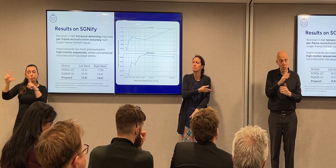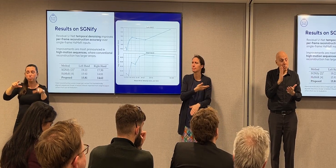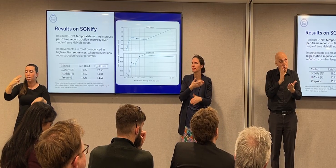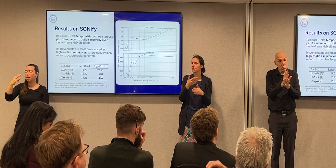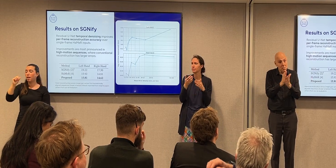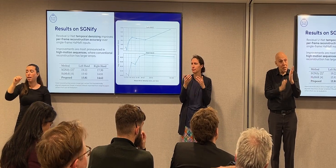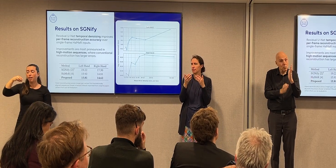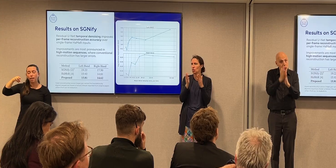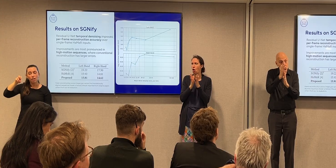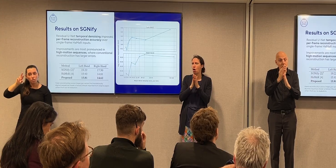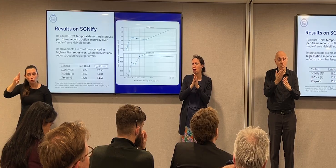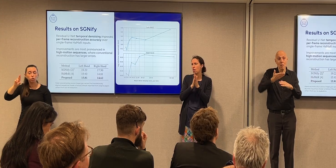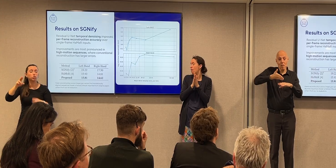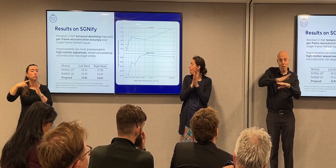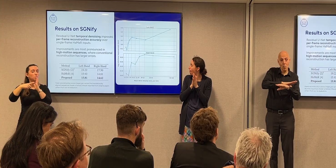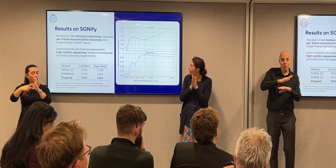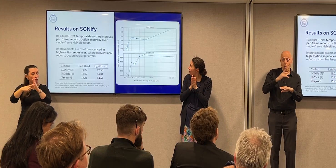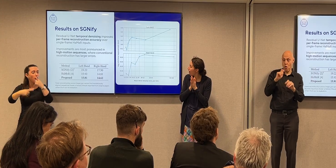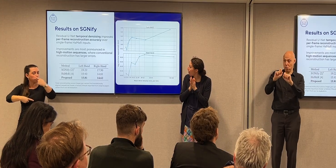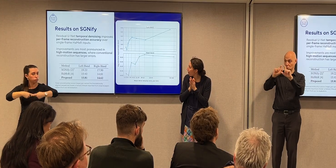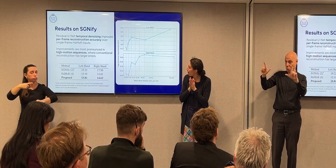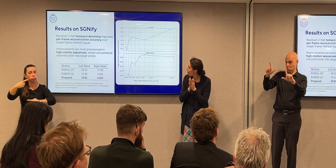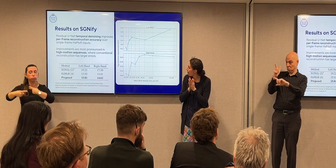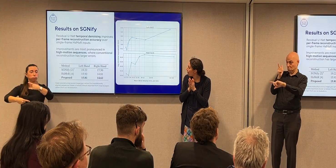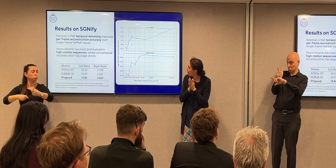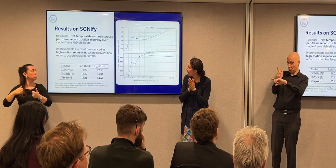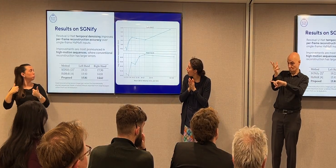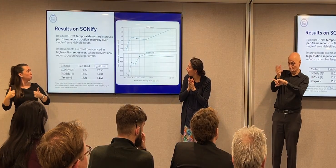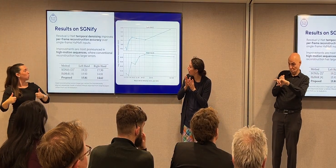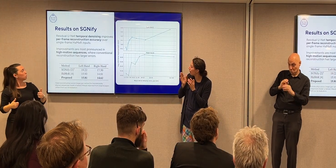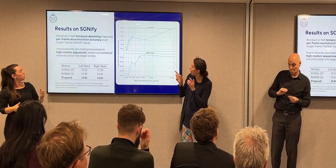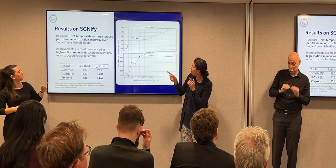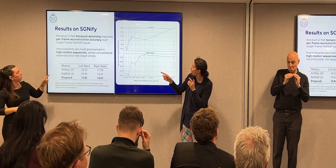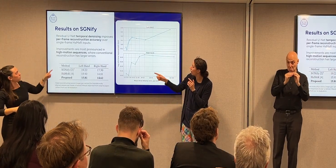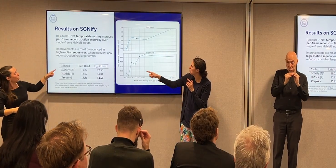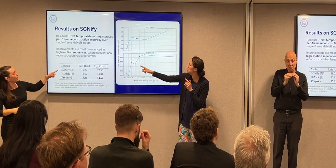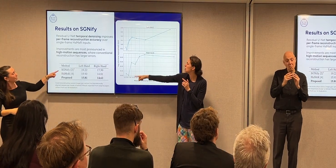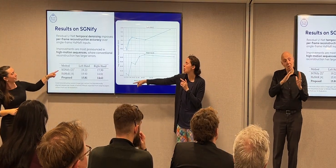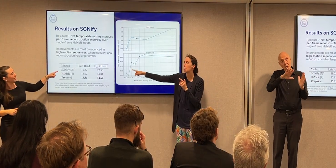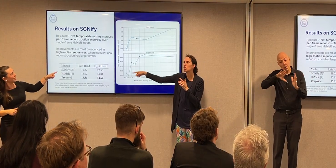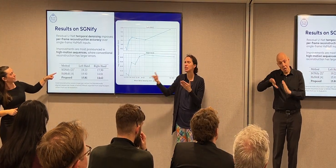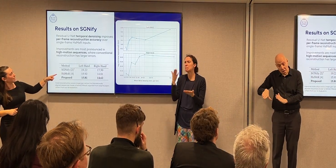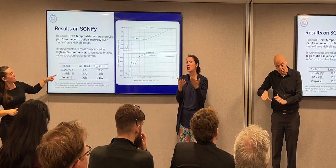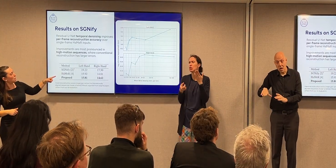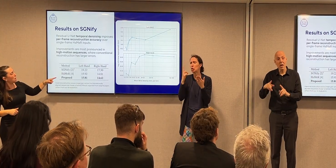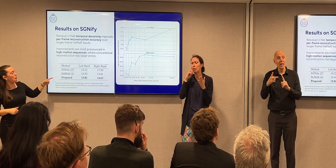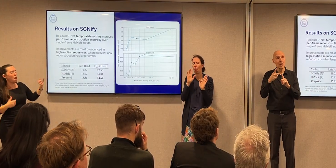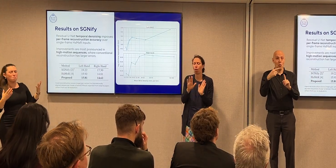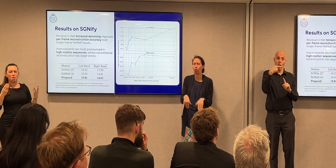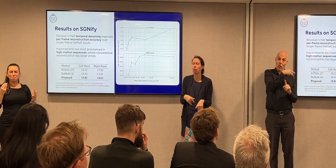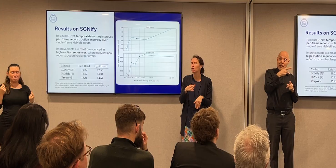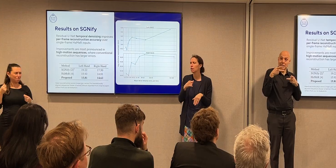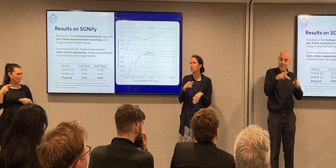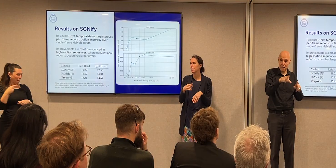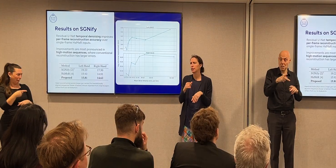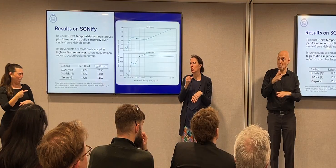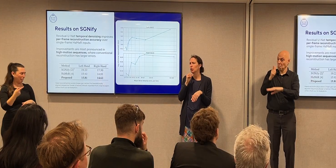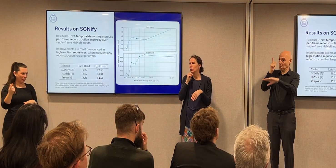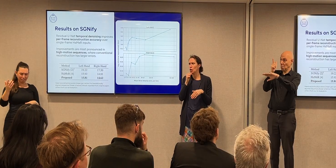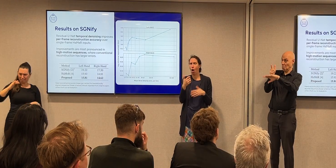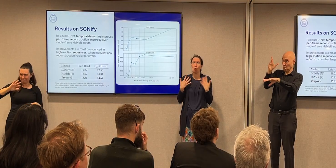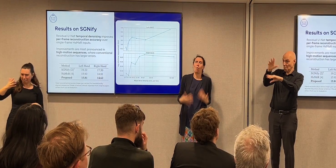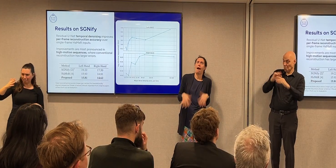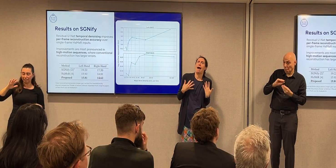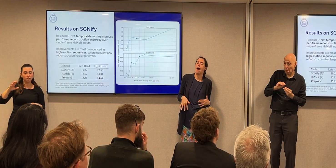reconstruction. And these numbers are maybe underwhelming in a sense, but if we look